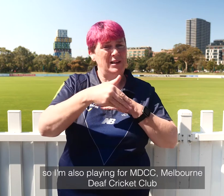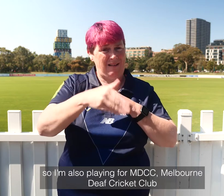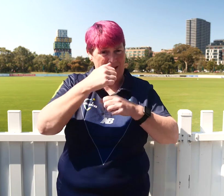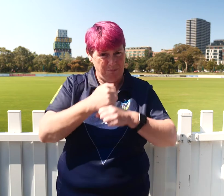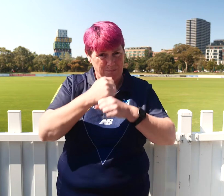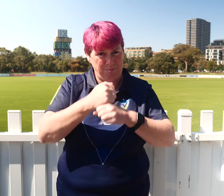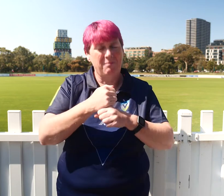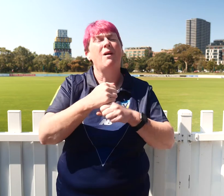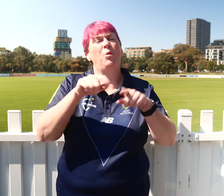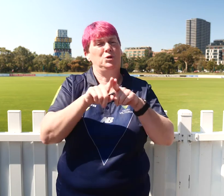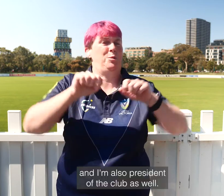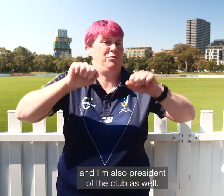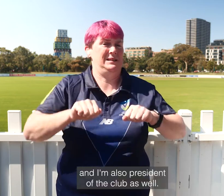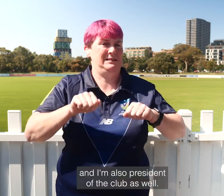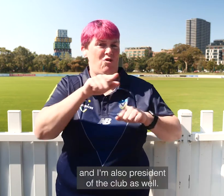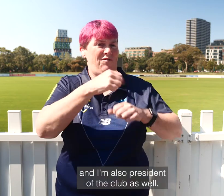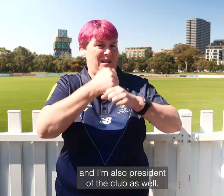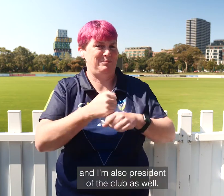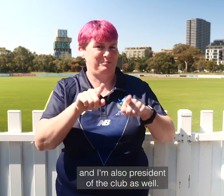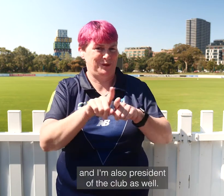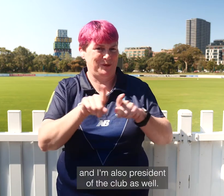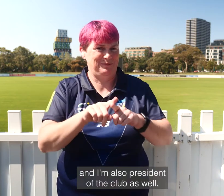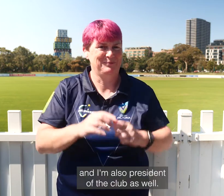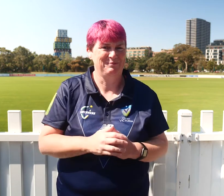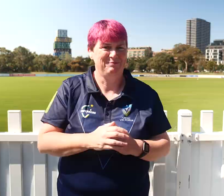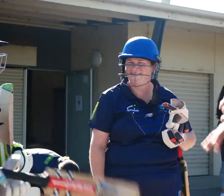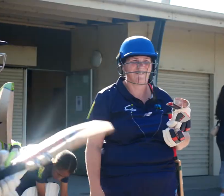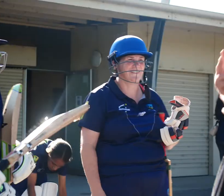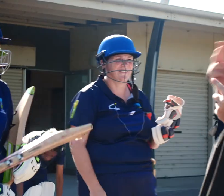Club. And I'm also president of the club as well.